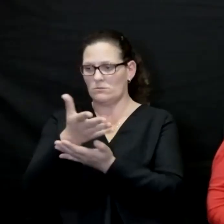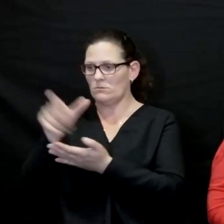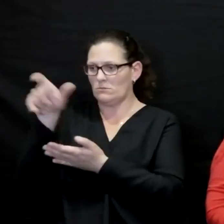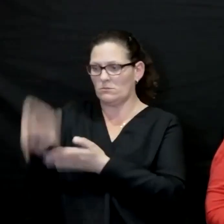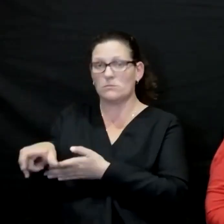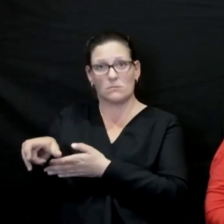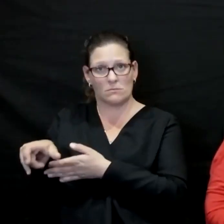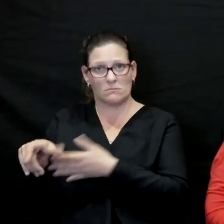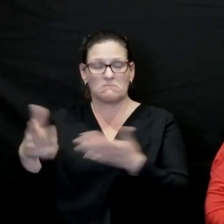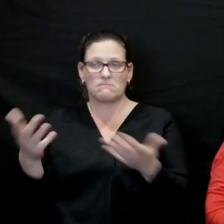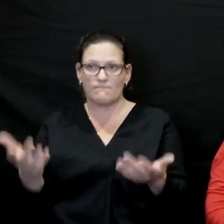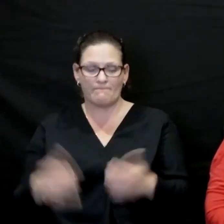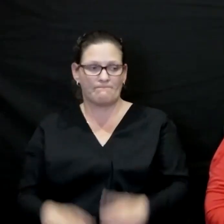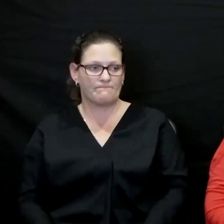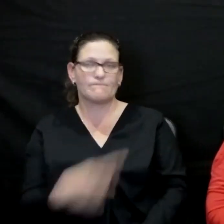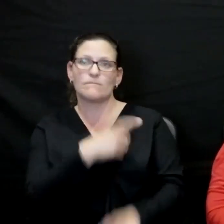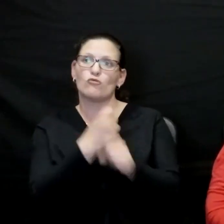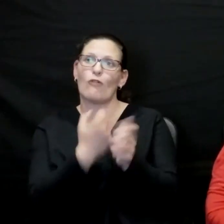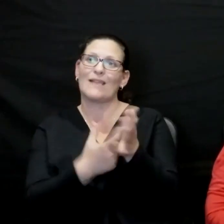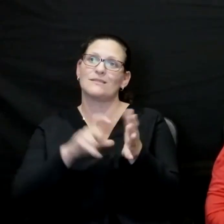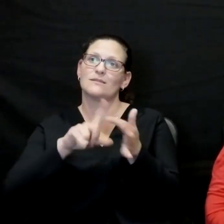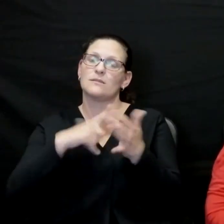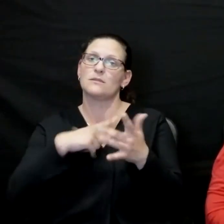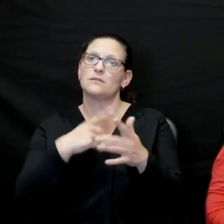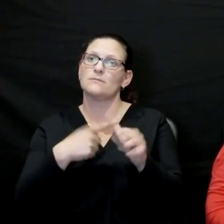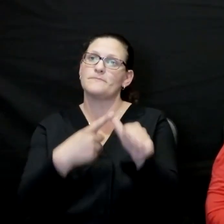You go to whoever you want to support you.